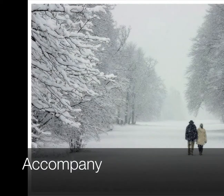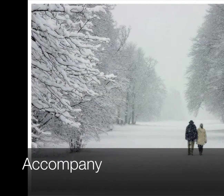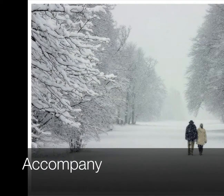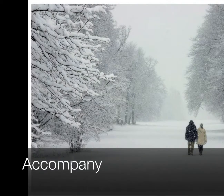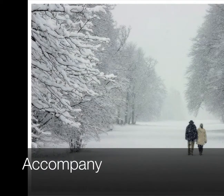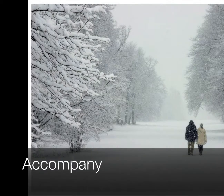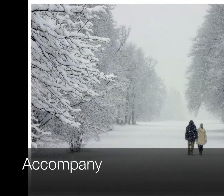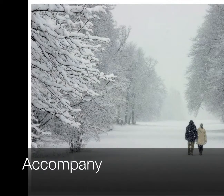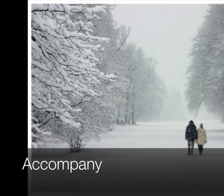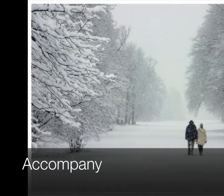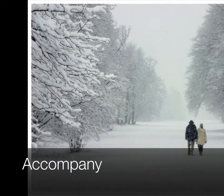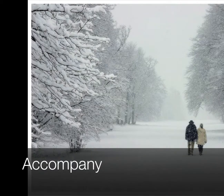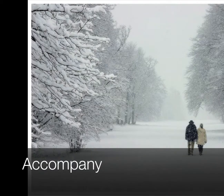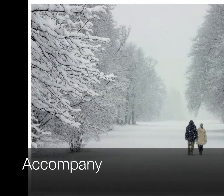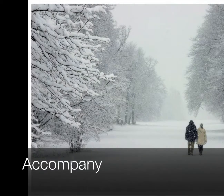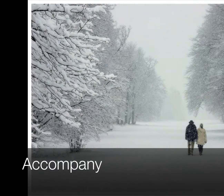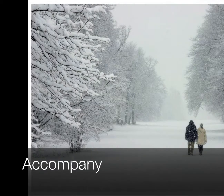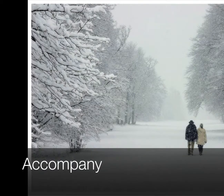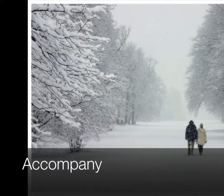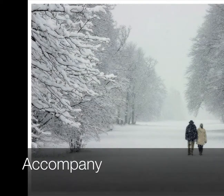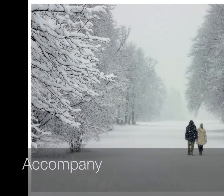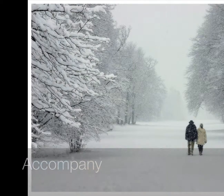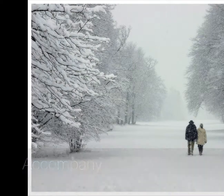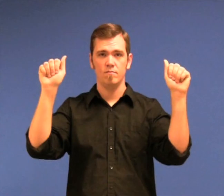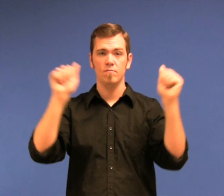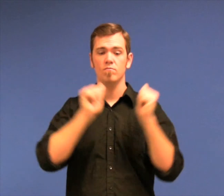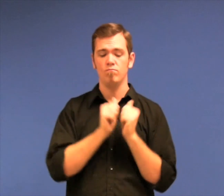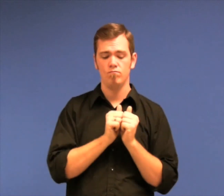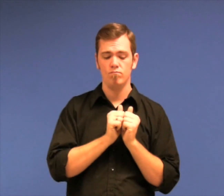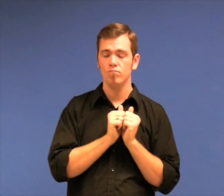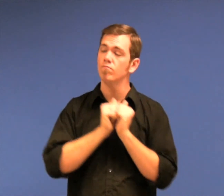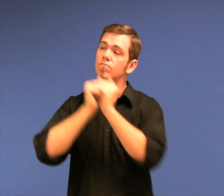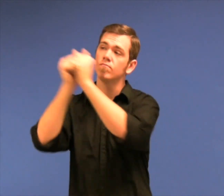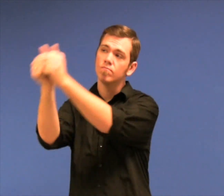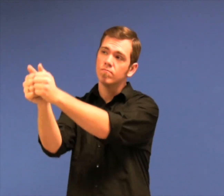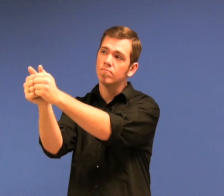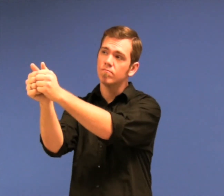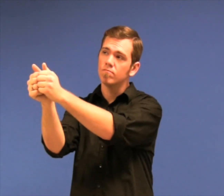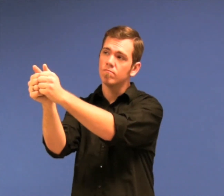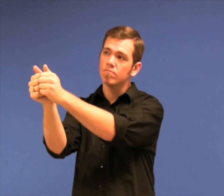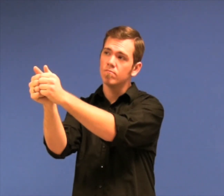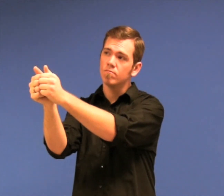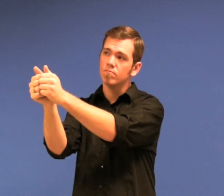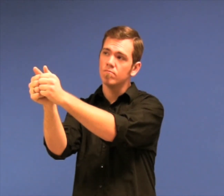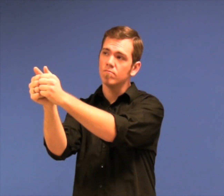Now the sign for accompany, like come with me somewhere, you're going to move it in the direction you're going. So come on, come with me.